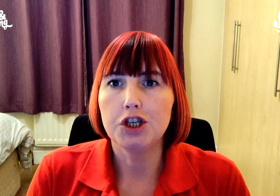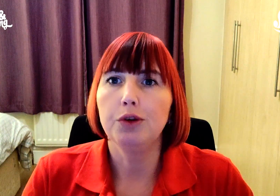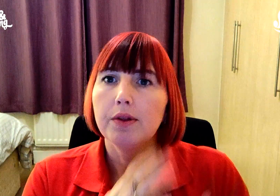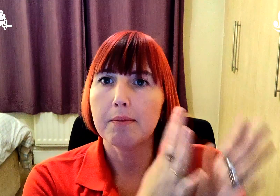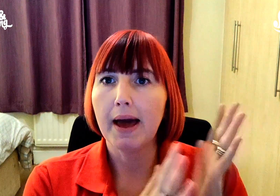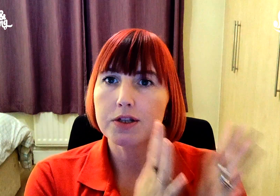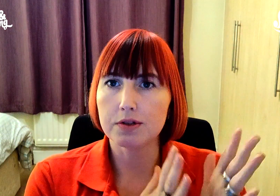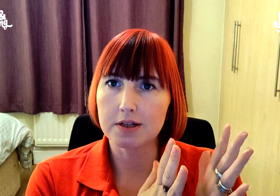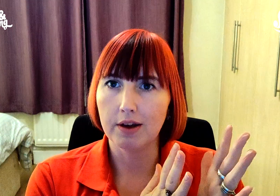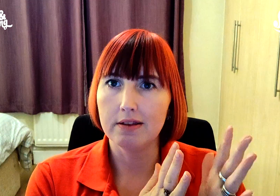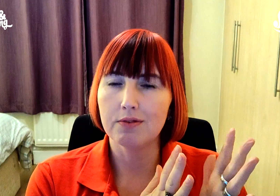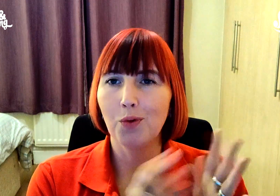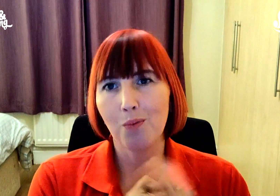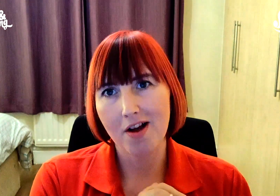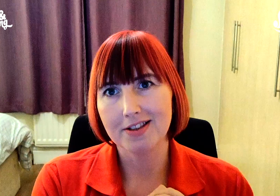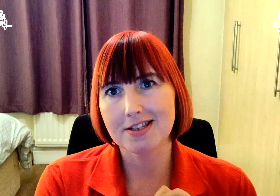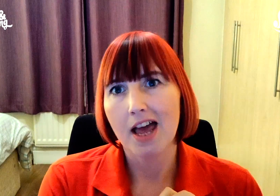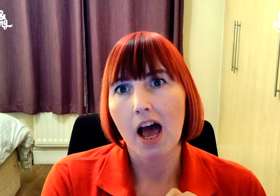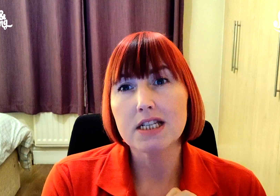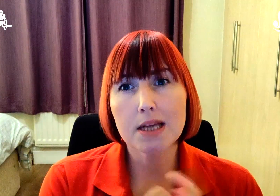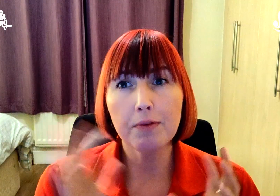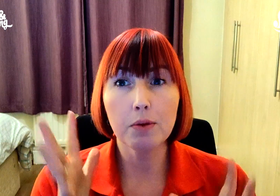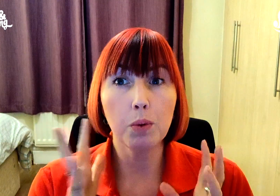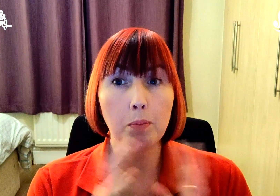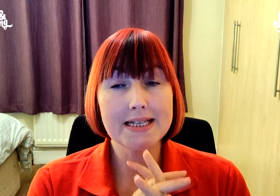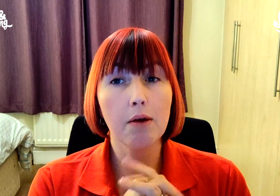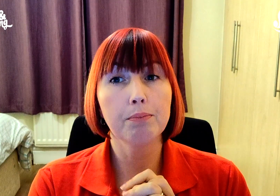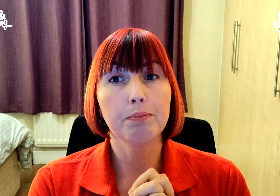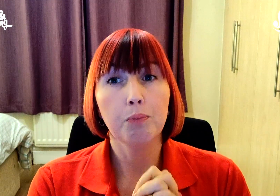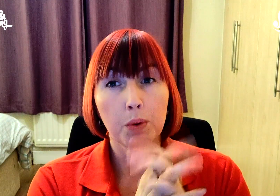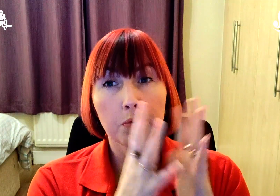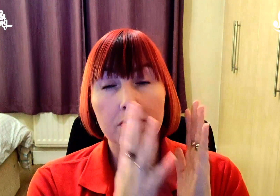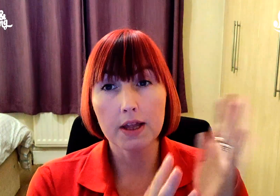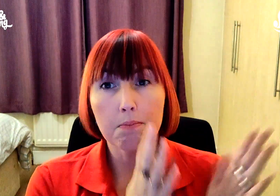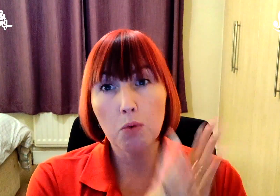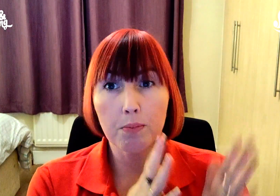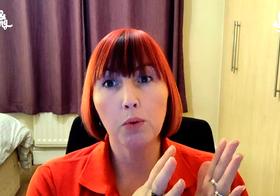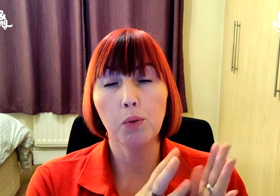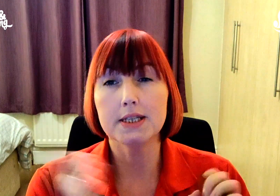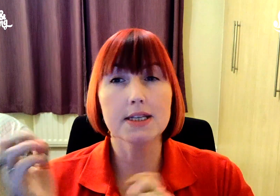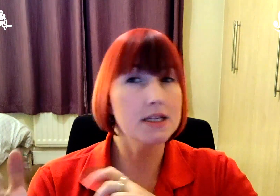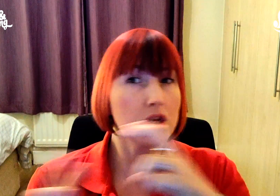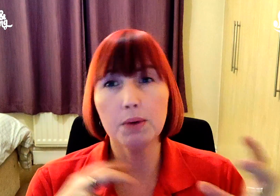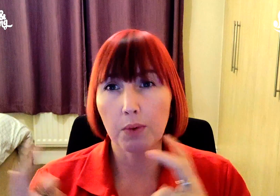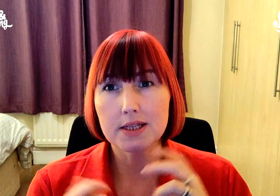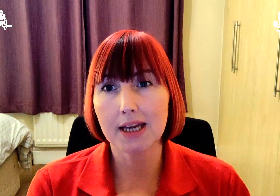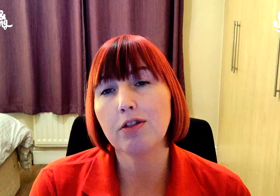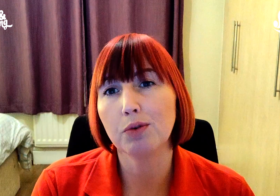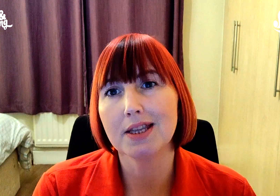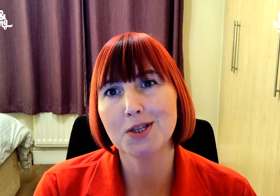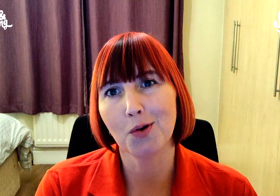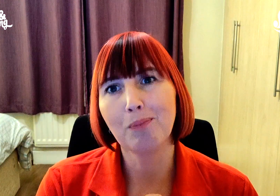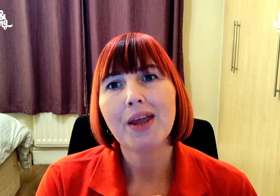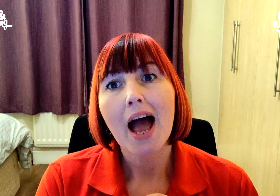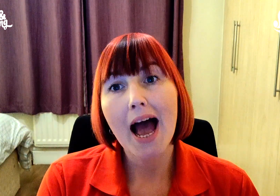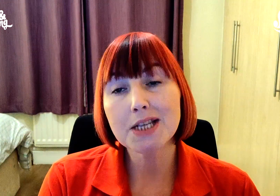to teach you the Makaton signs for the words. Some of them we will miss out. We will sign the more important words because there's so many words to get through